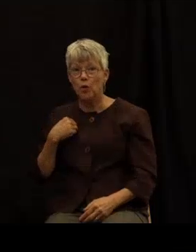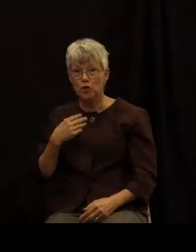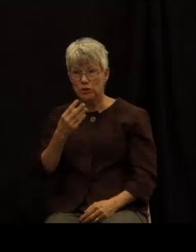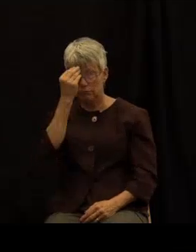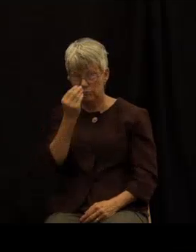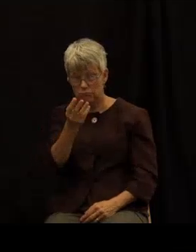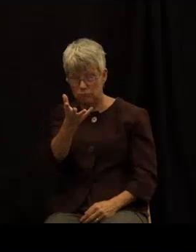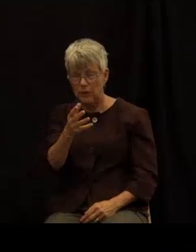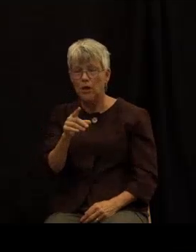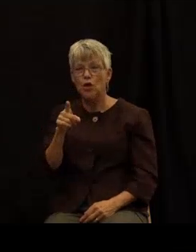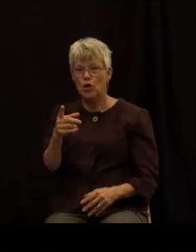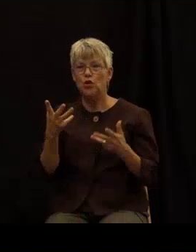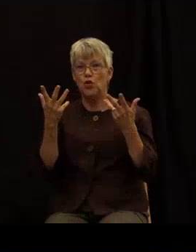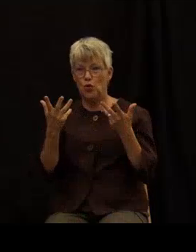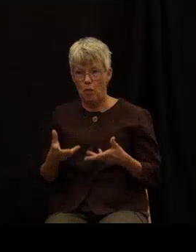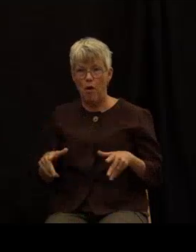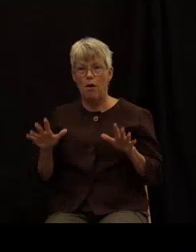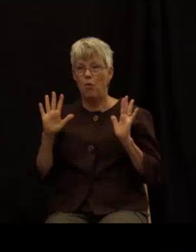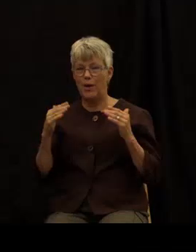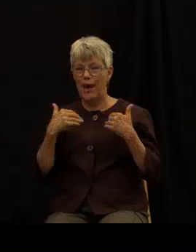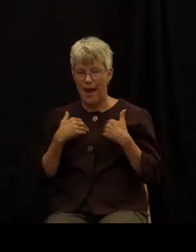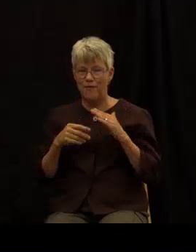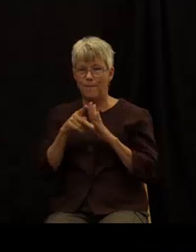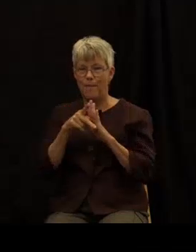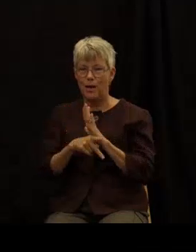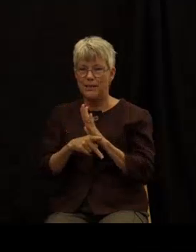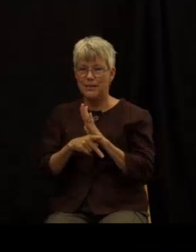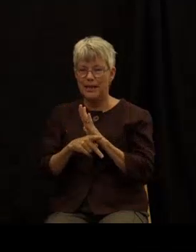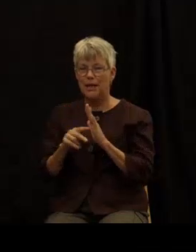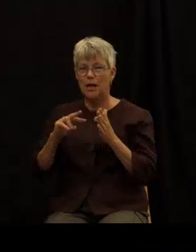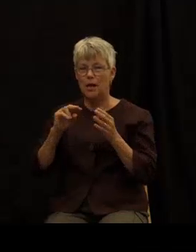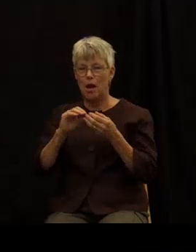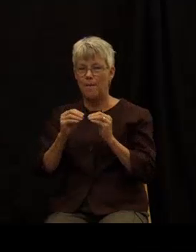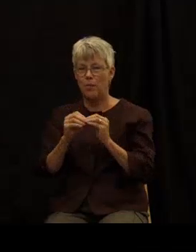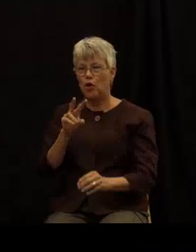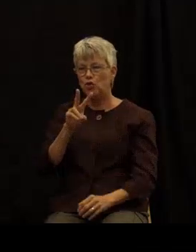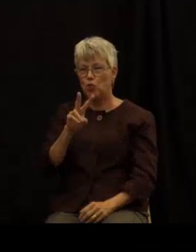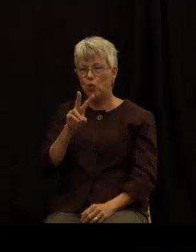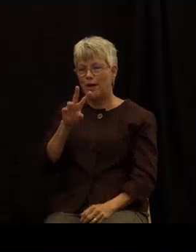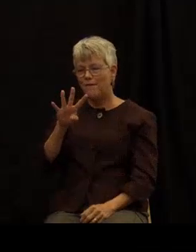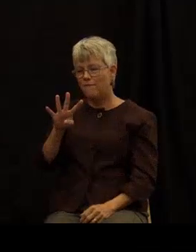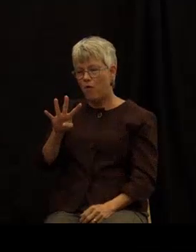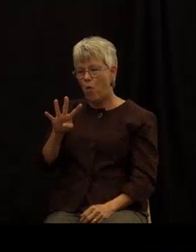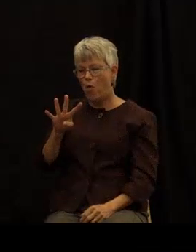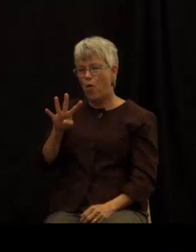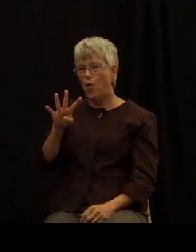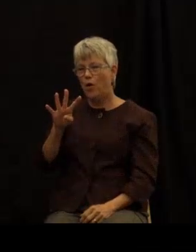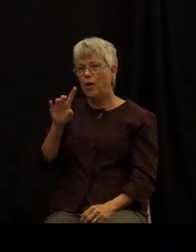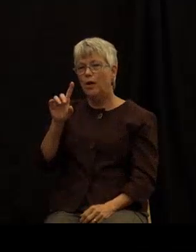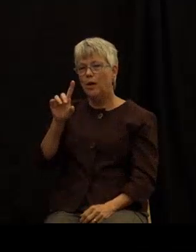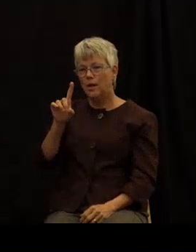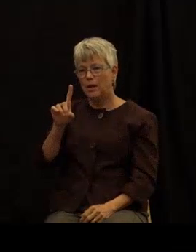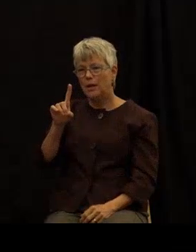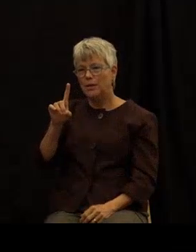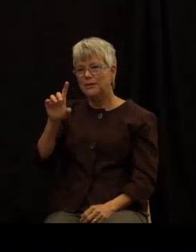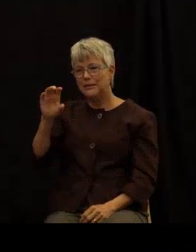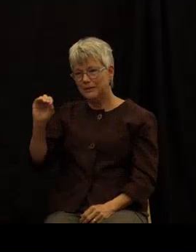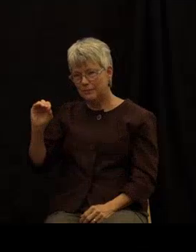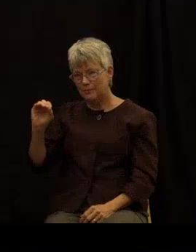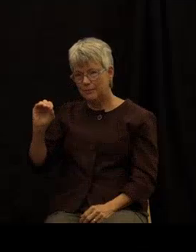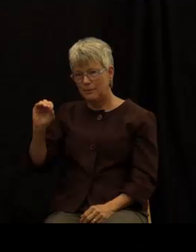have already adopted policy 2014. And policy 2014 is your policy